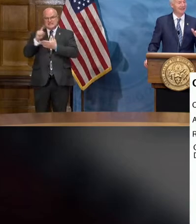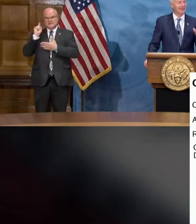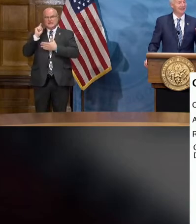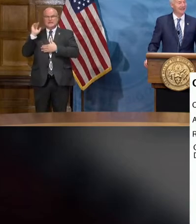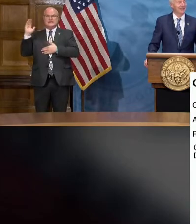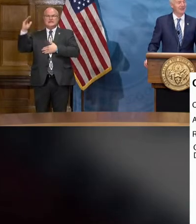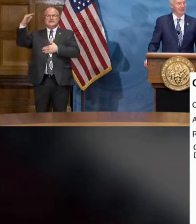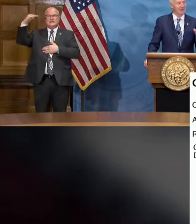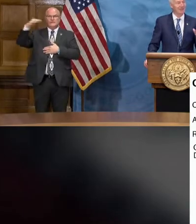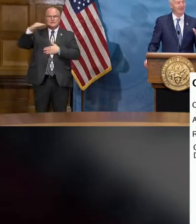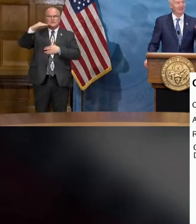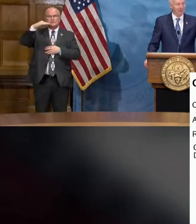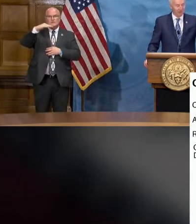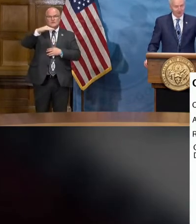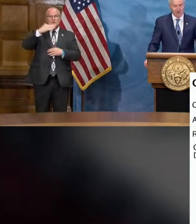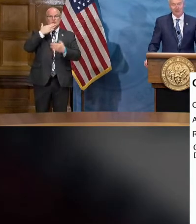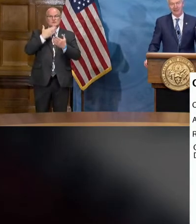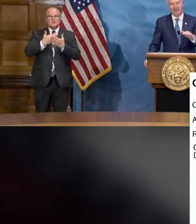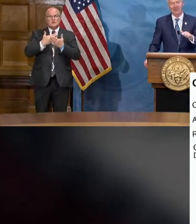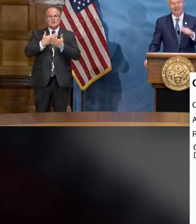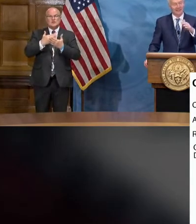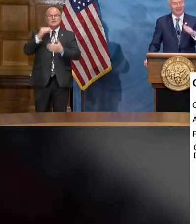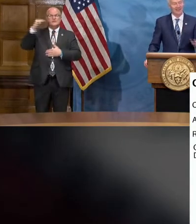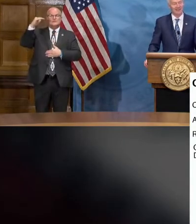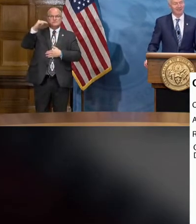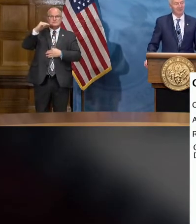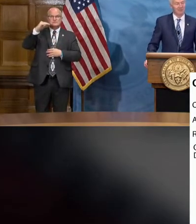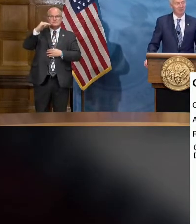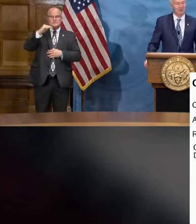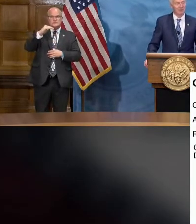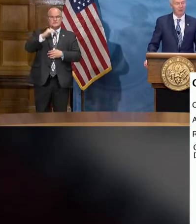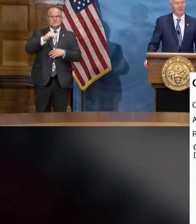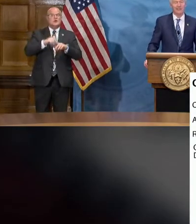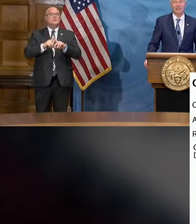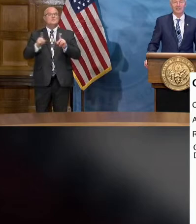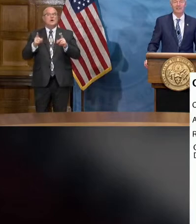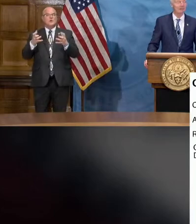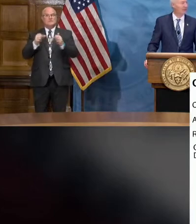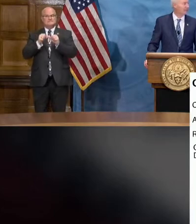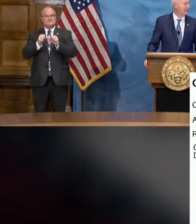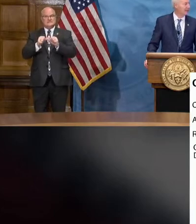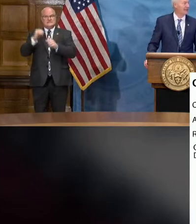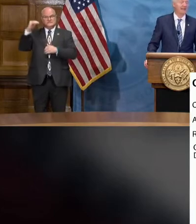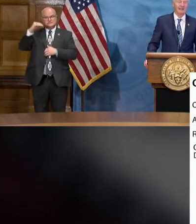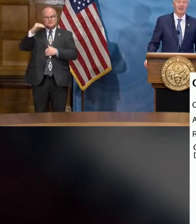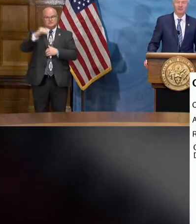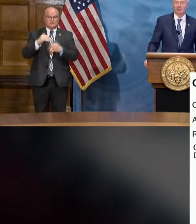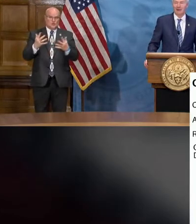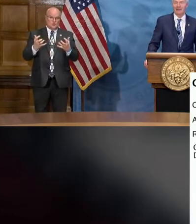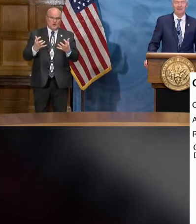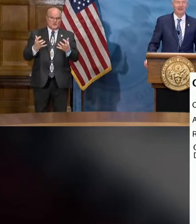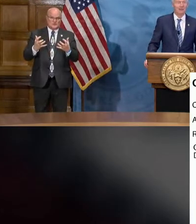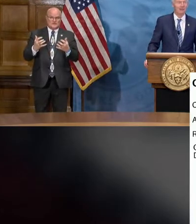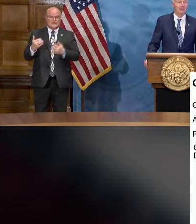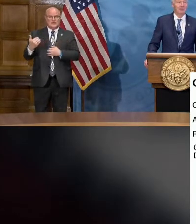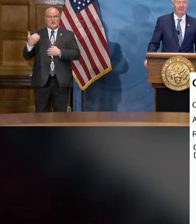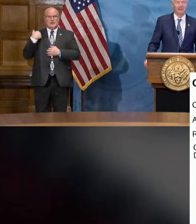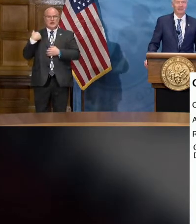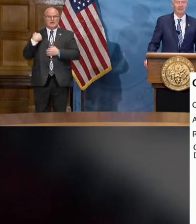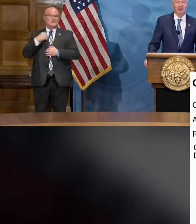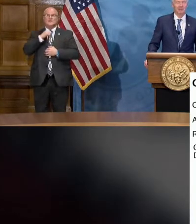out, and it's good that we've reduced it down, and but we want it to continue to go down and it's a reminder that if we